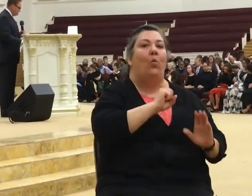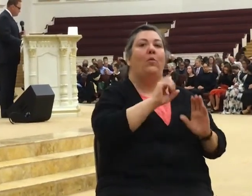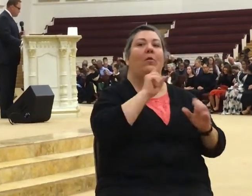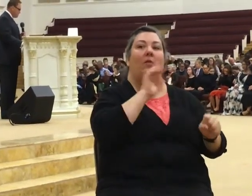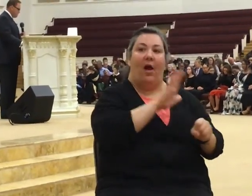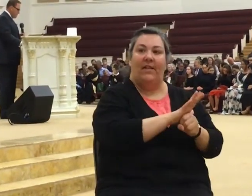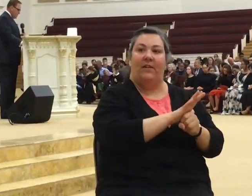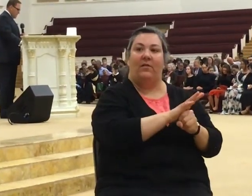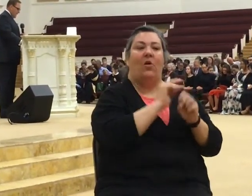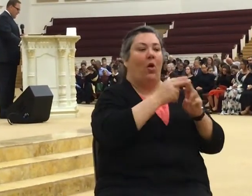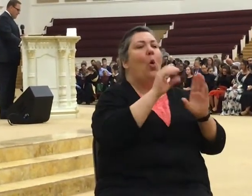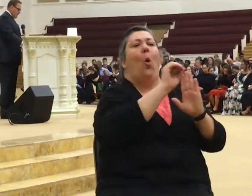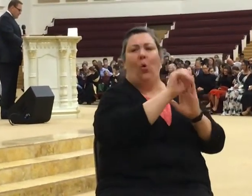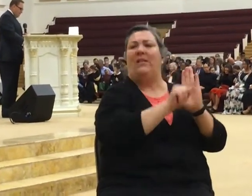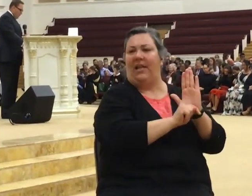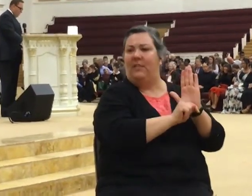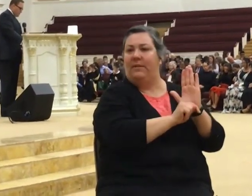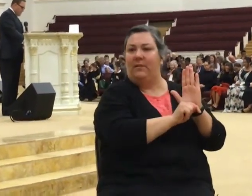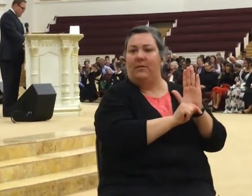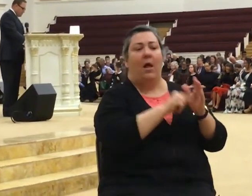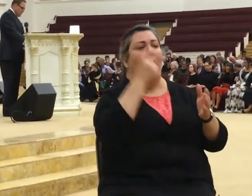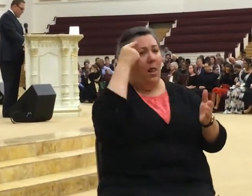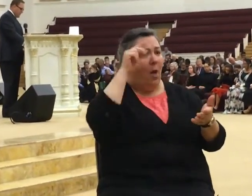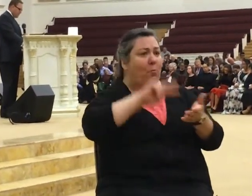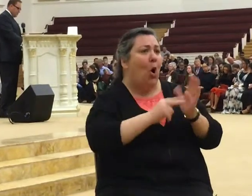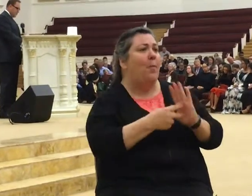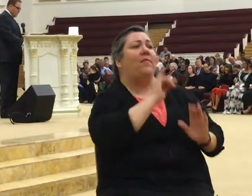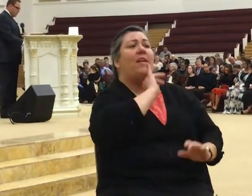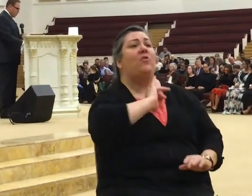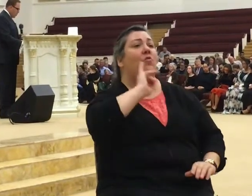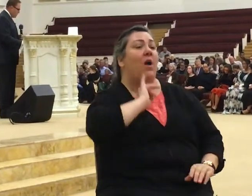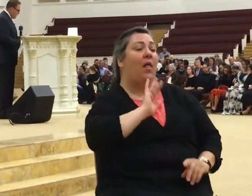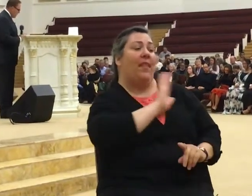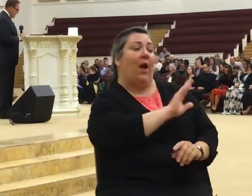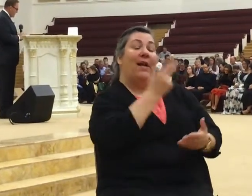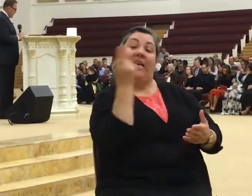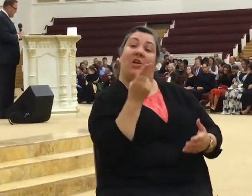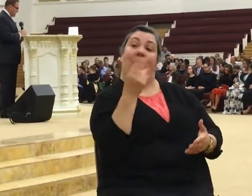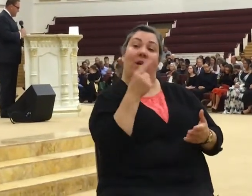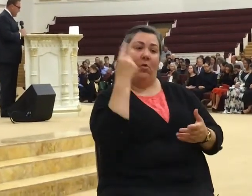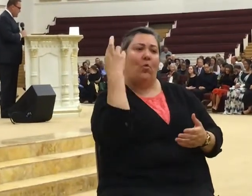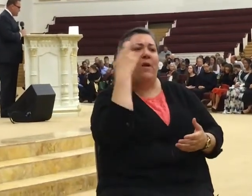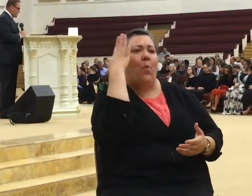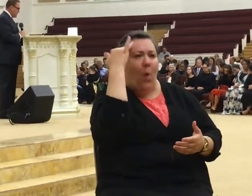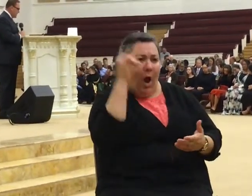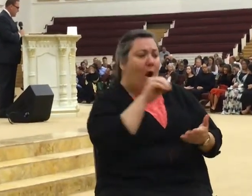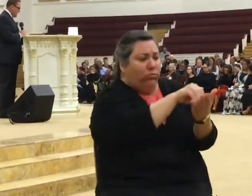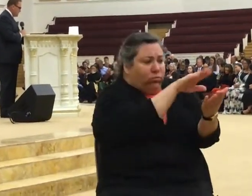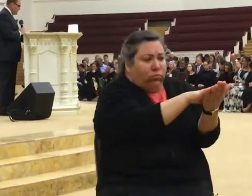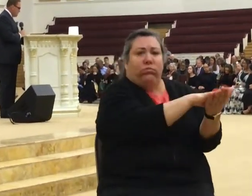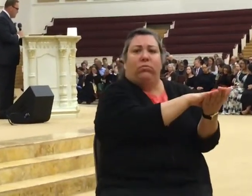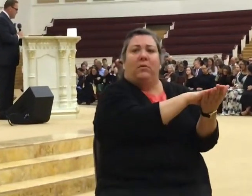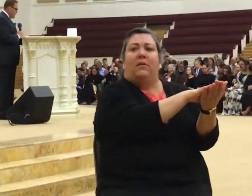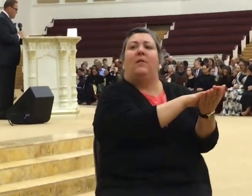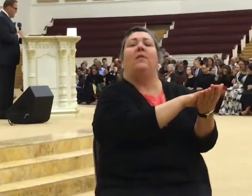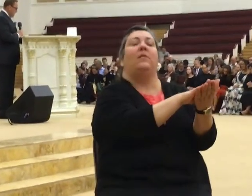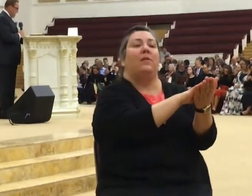Testament. And the purpose of Israel's history being recorded for us is theological in